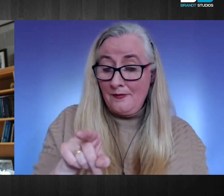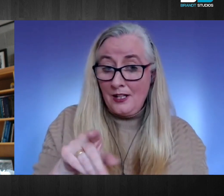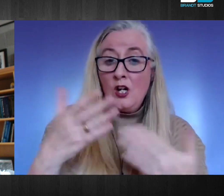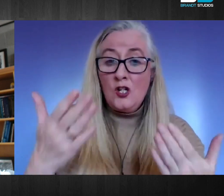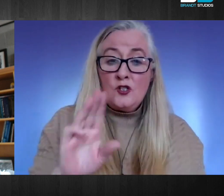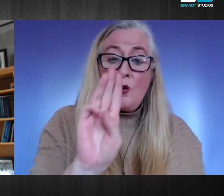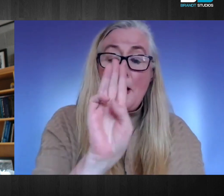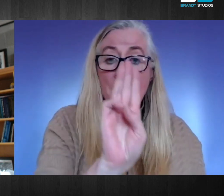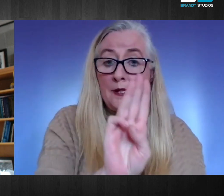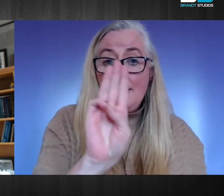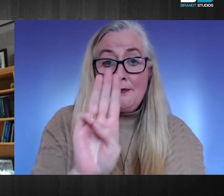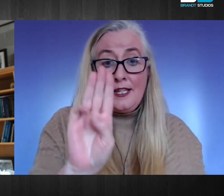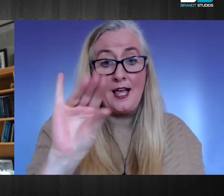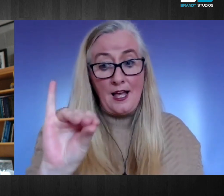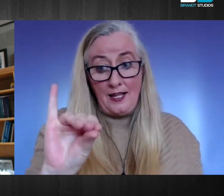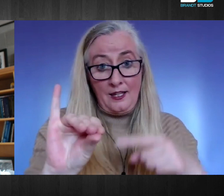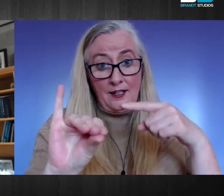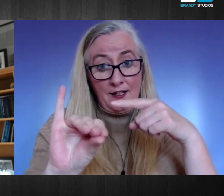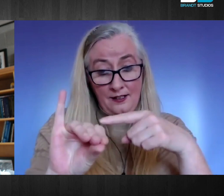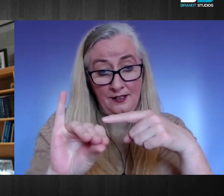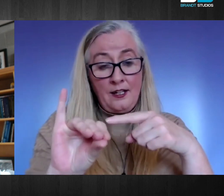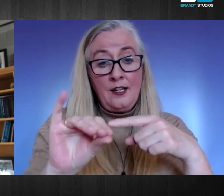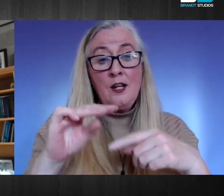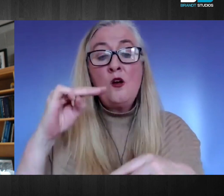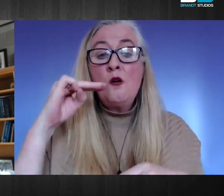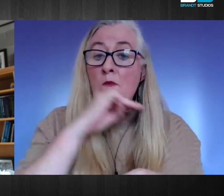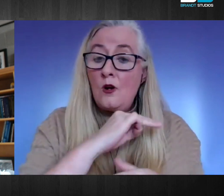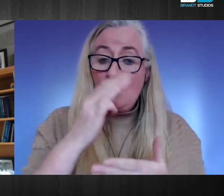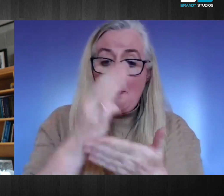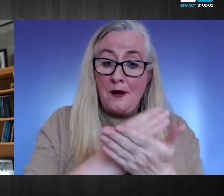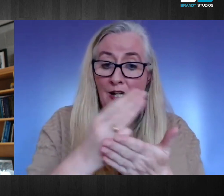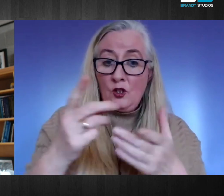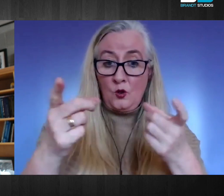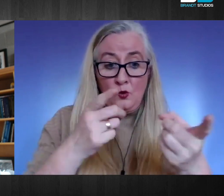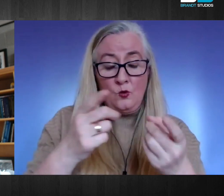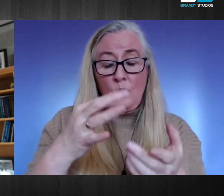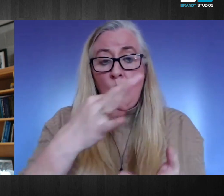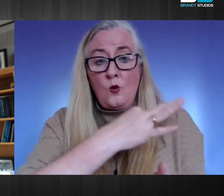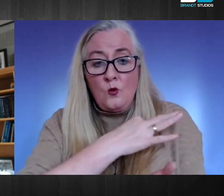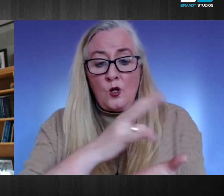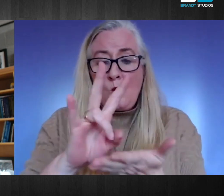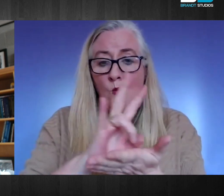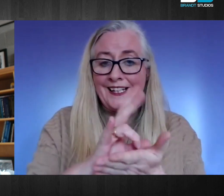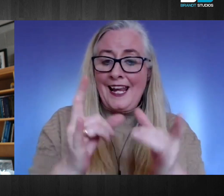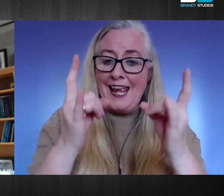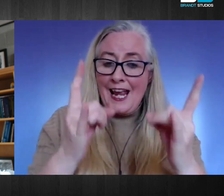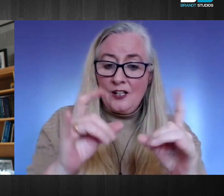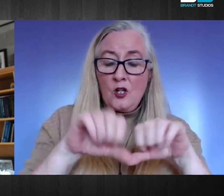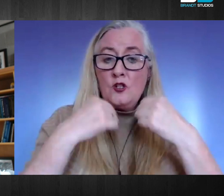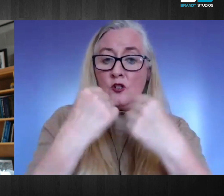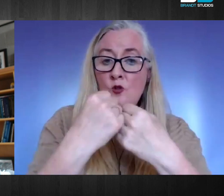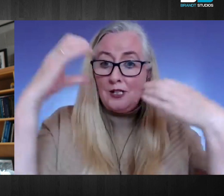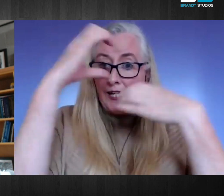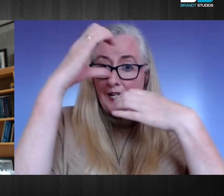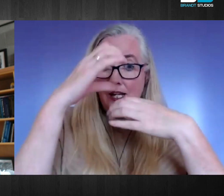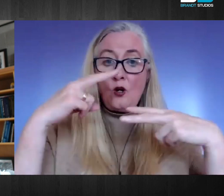see as a key element of doing good quality health and social care research. Has the pandemic